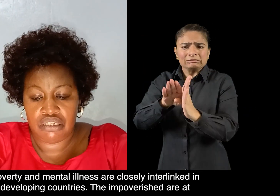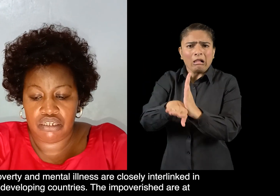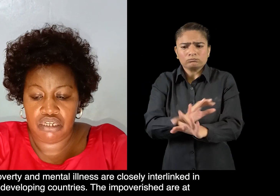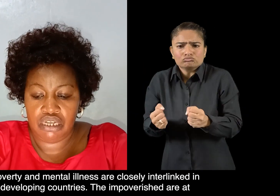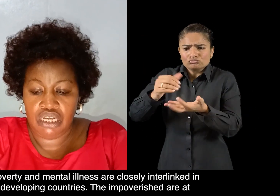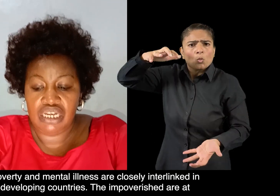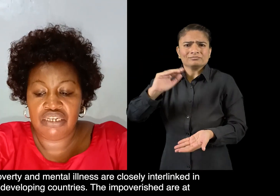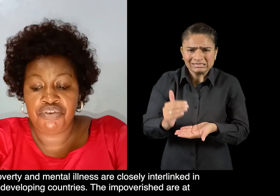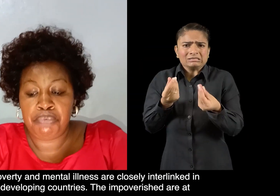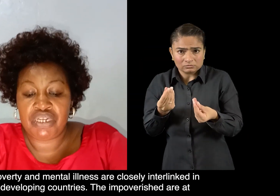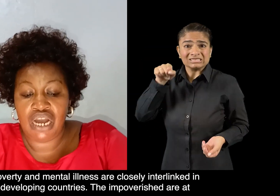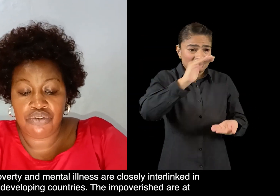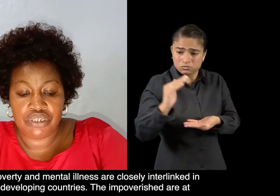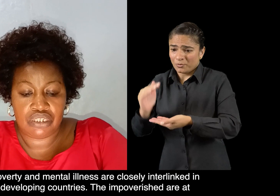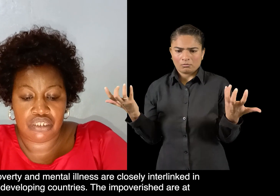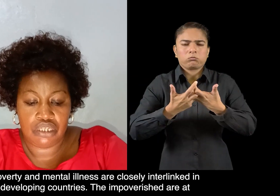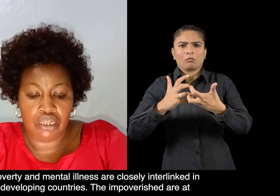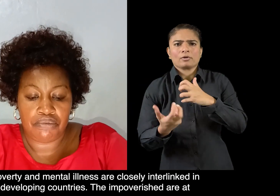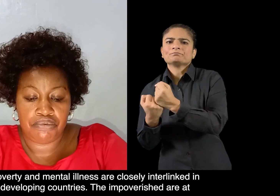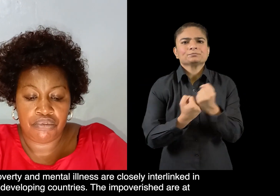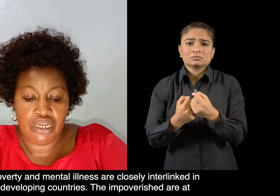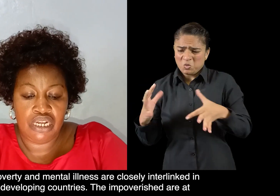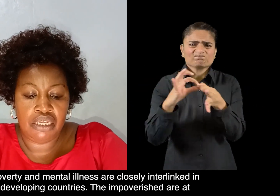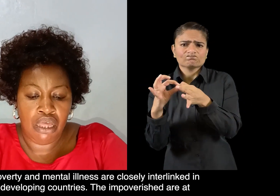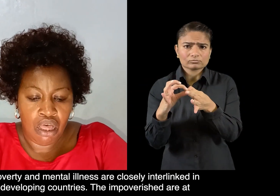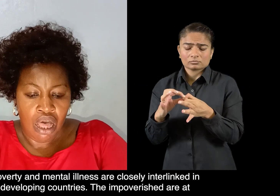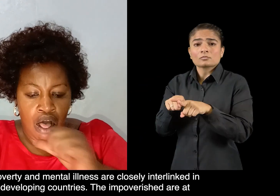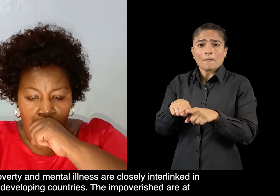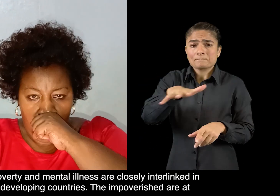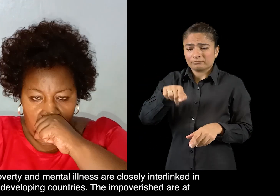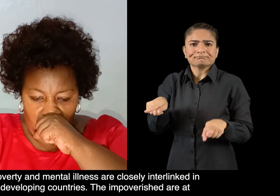interlinked in developing countries.